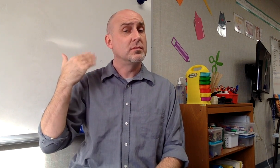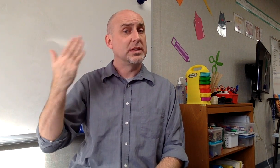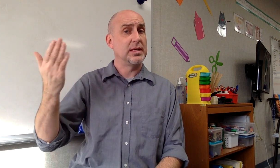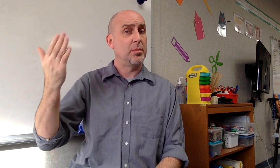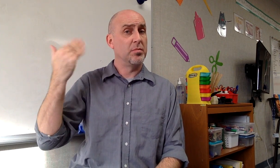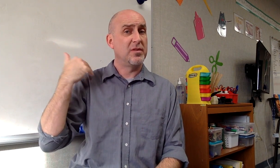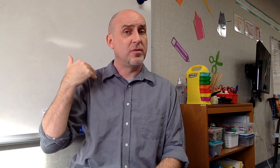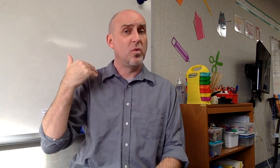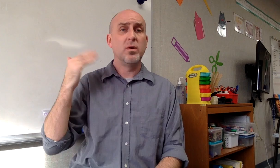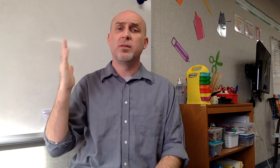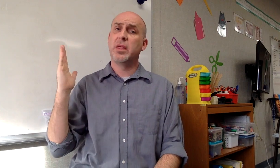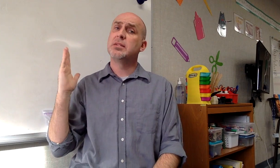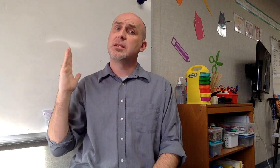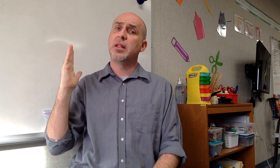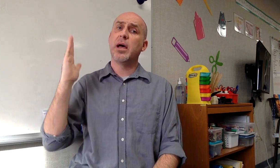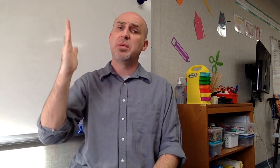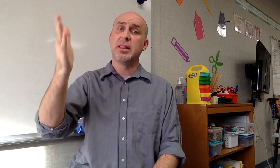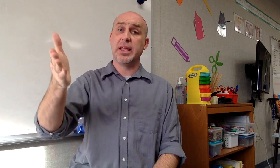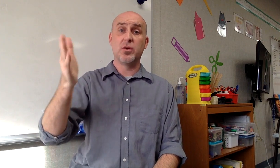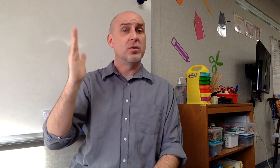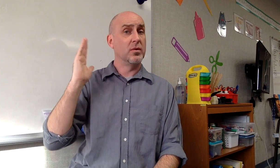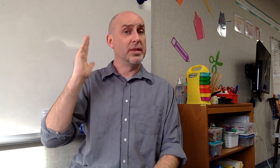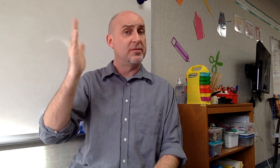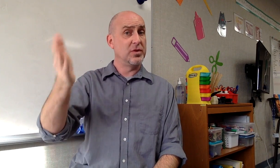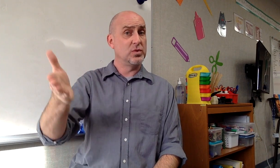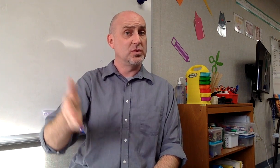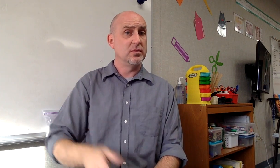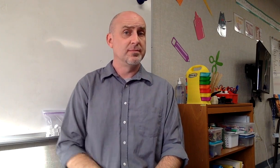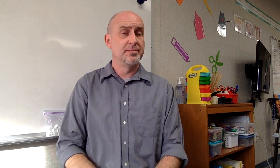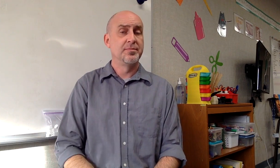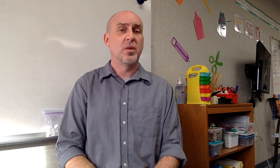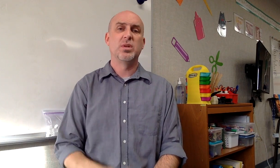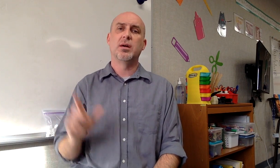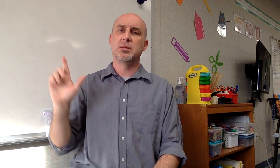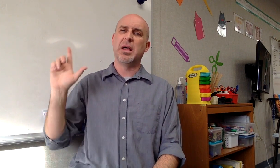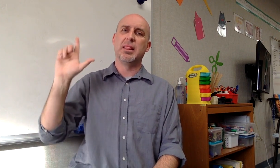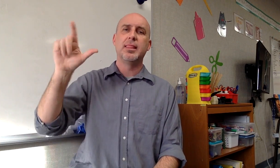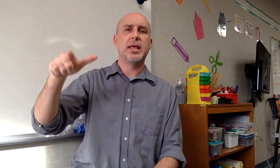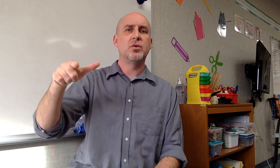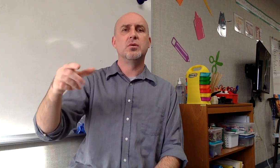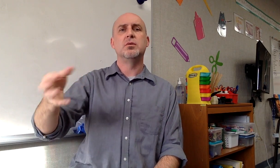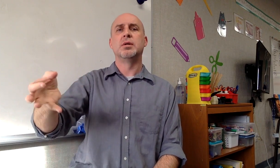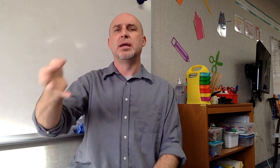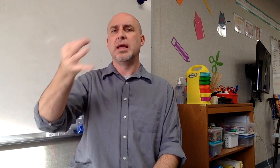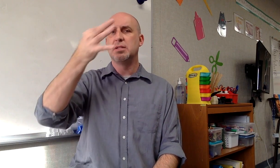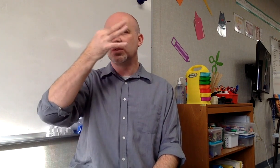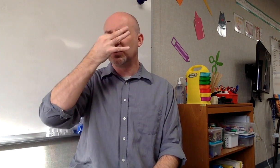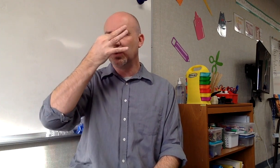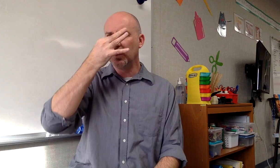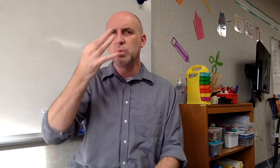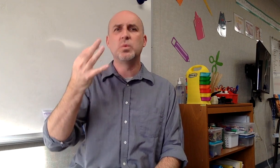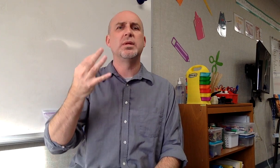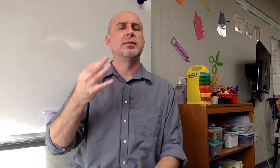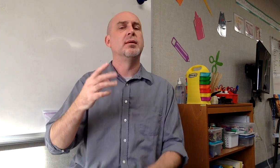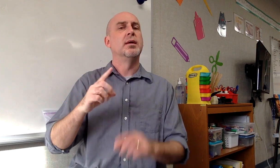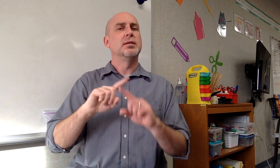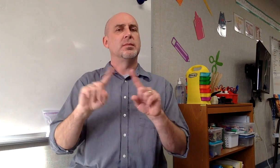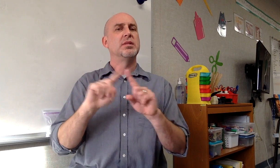things that happen before, things that'll happen later or in the future. We talked about later, soon, and some of these